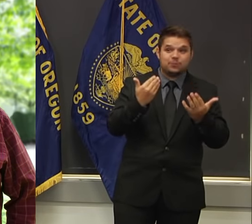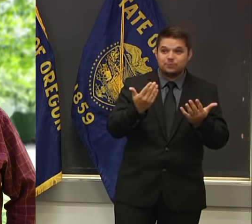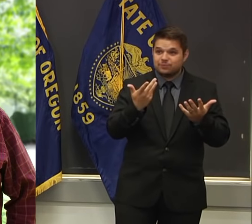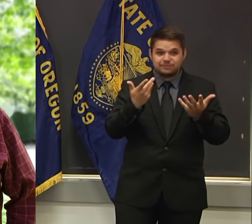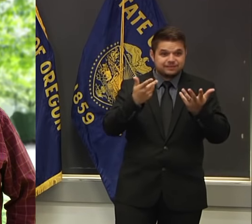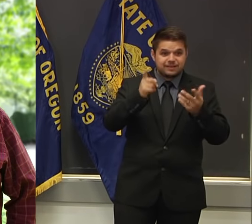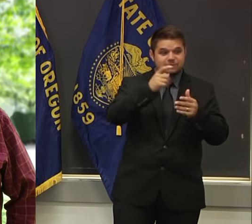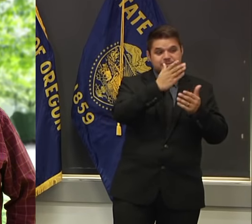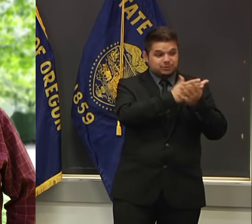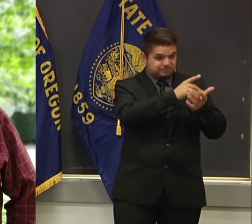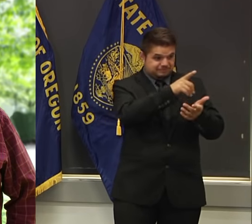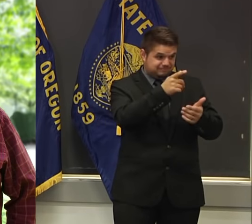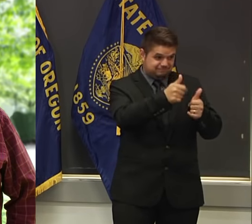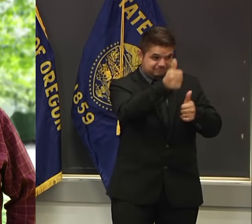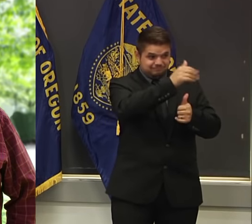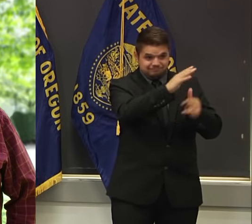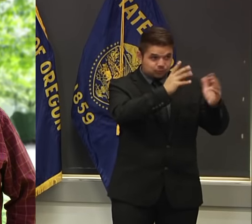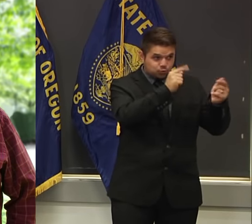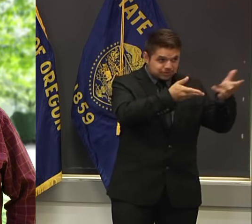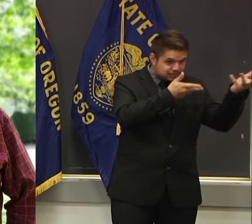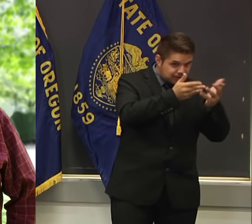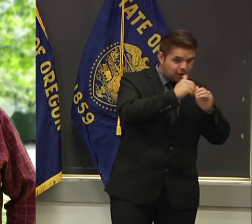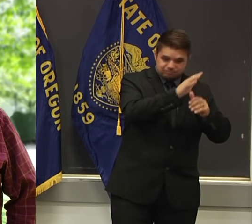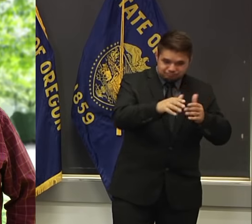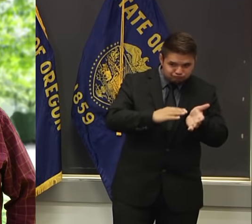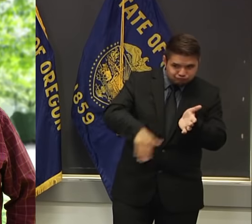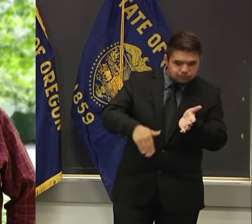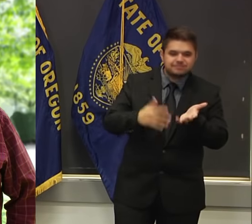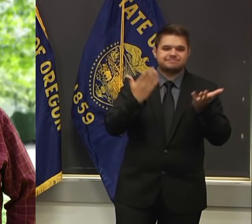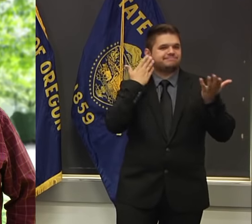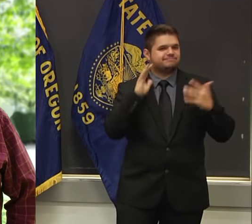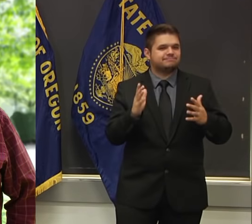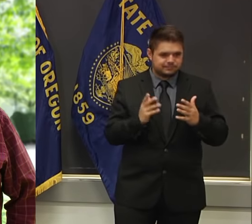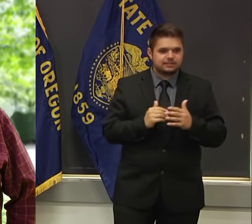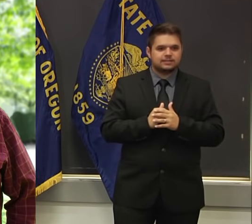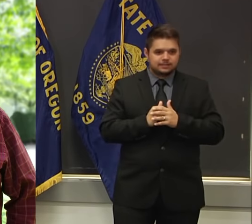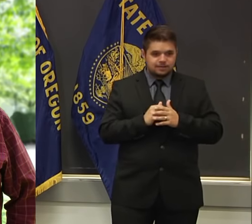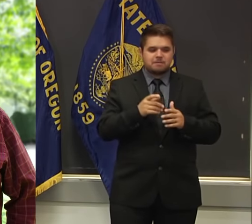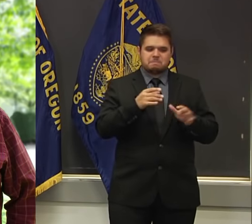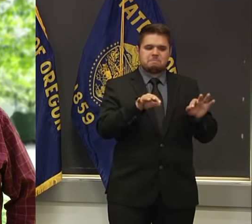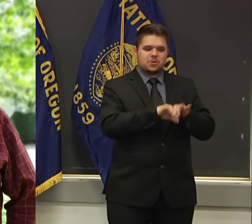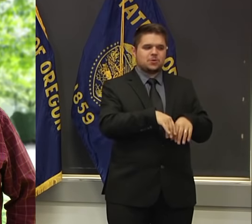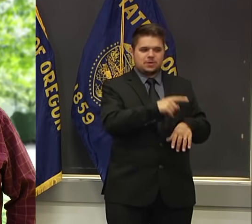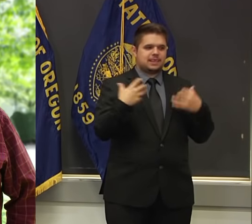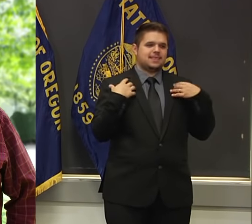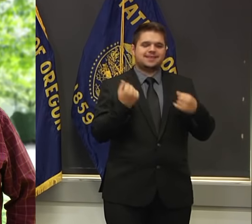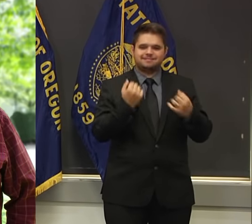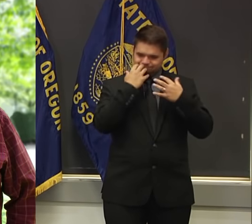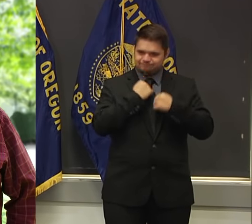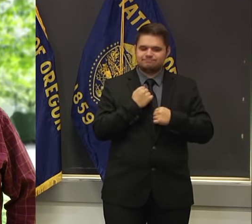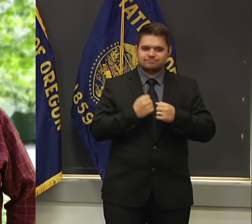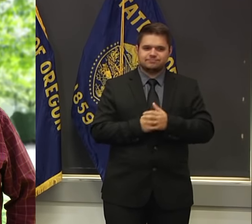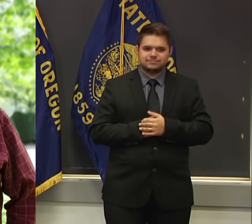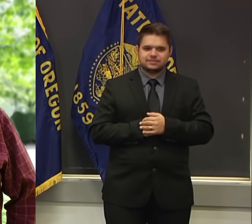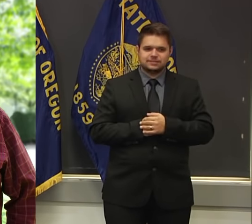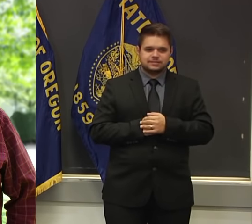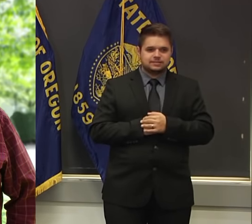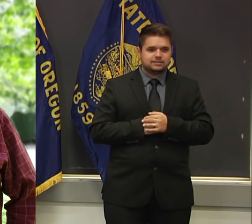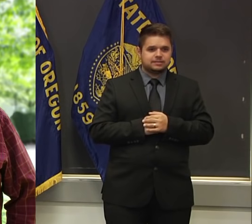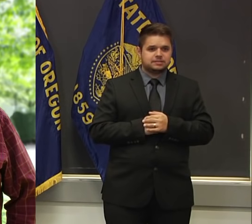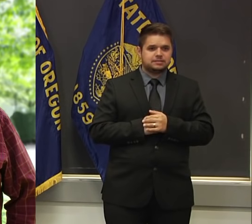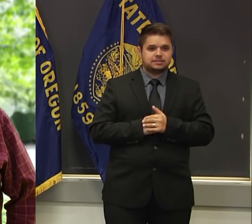those workers to their continued operations and activities. It's not unusual that Oregon OSHA recommends practices beyond